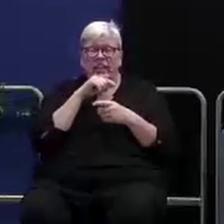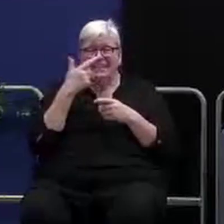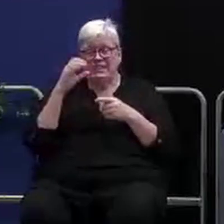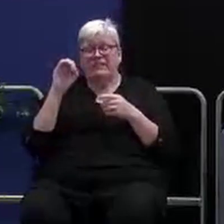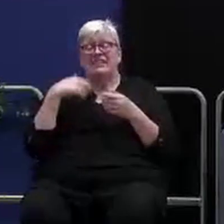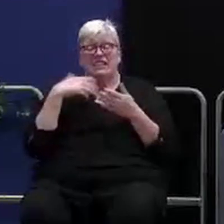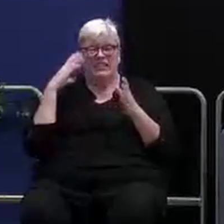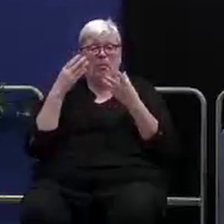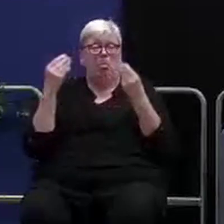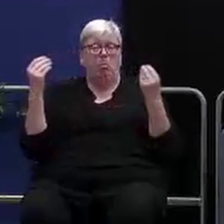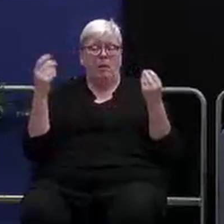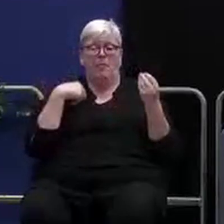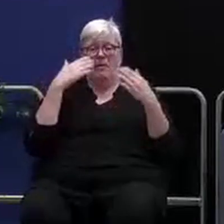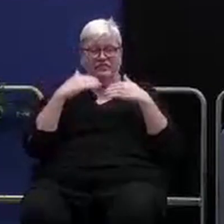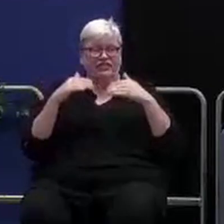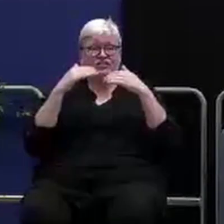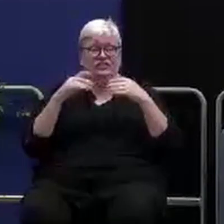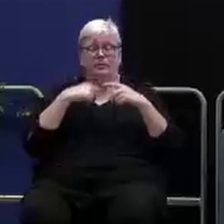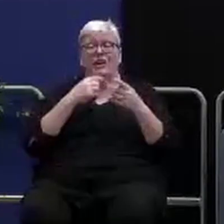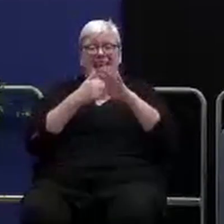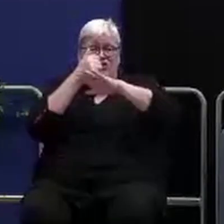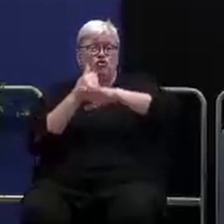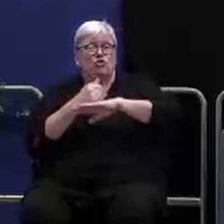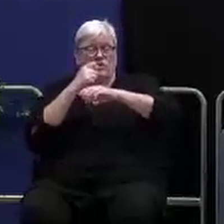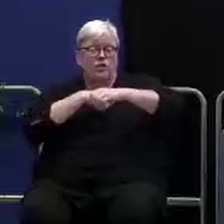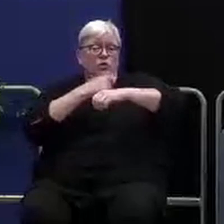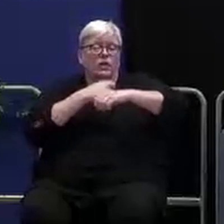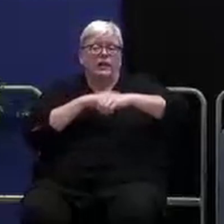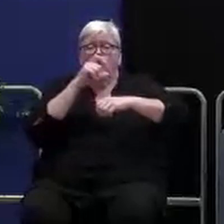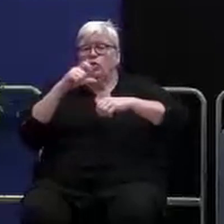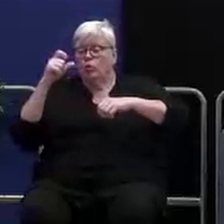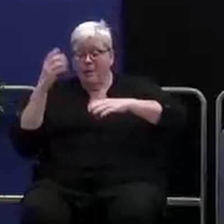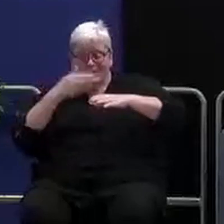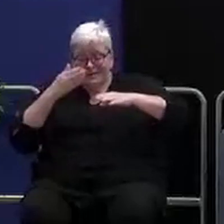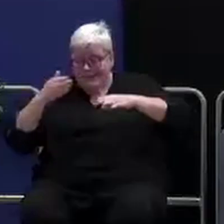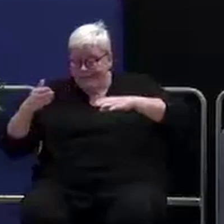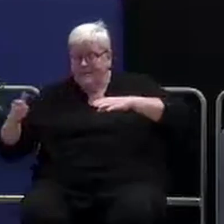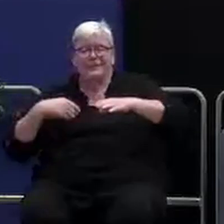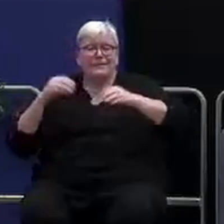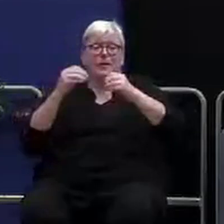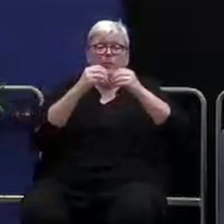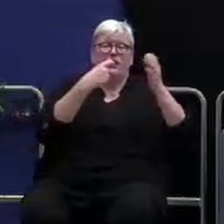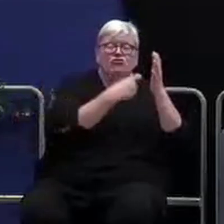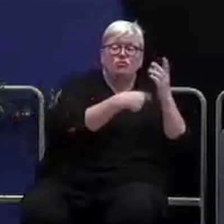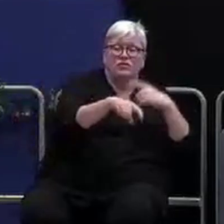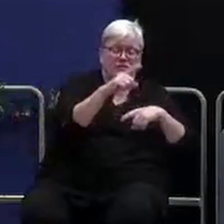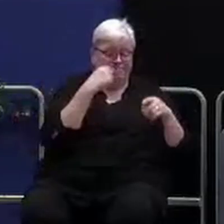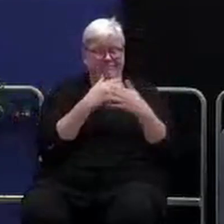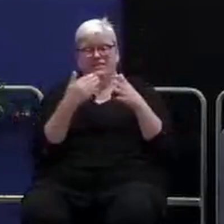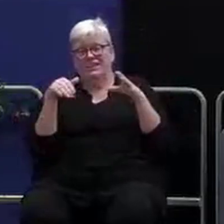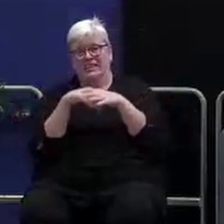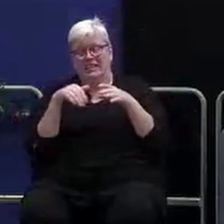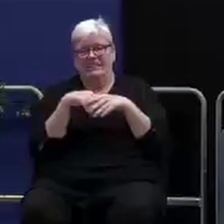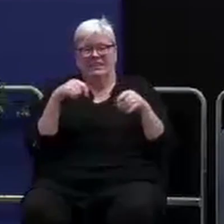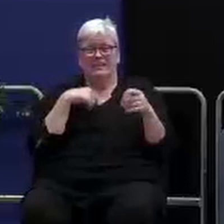legacy lived on in institutional cooking. Cucumber slices and a beetroot affair, malt vinegar included, plus